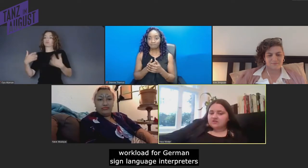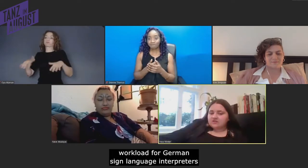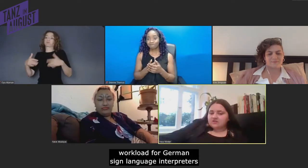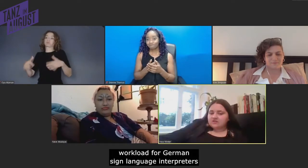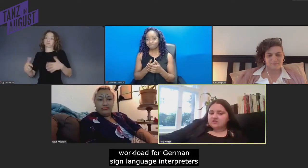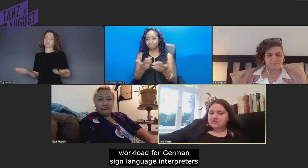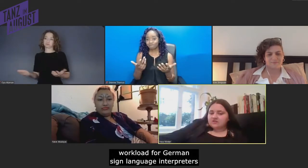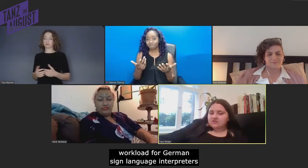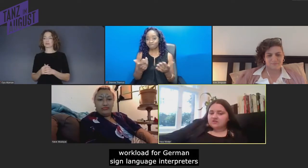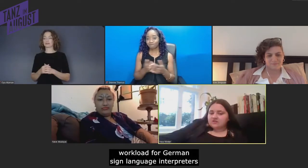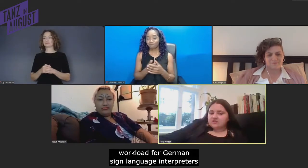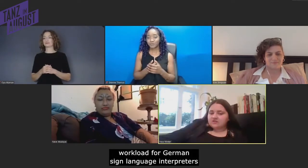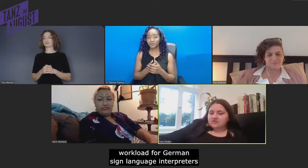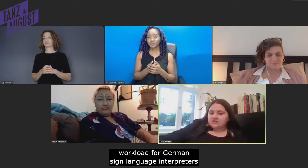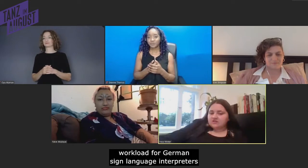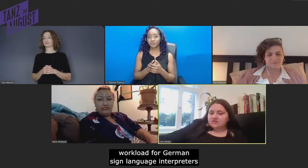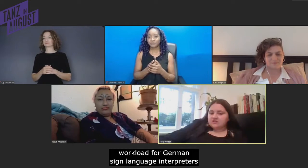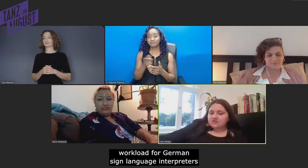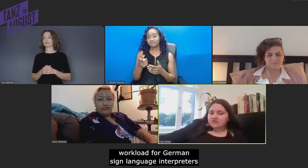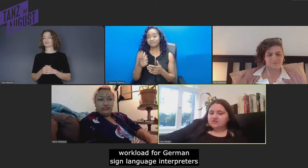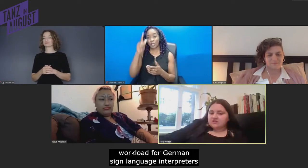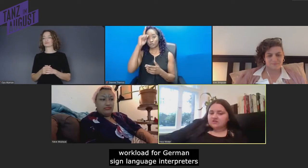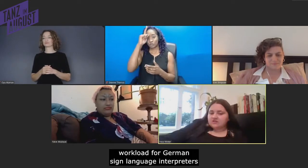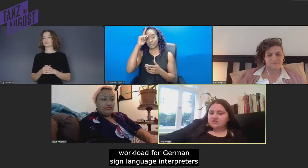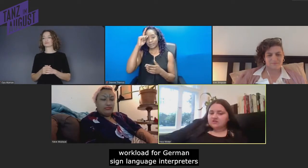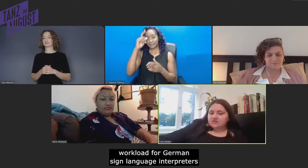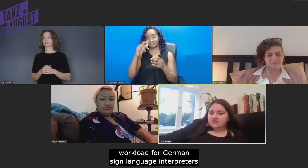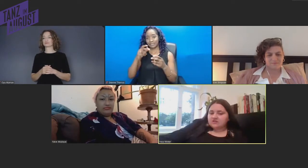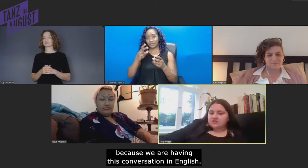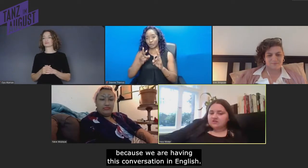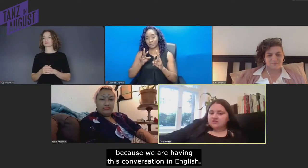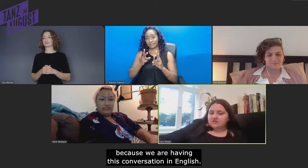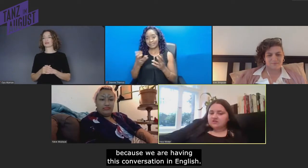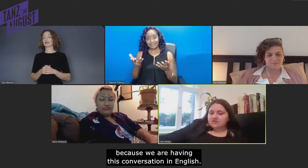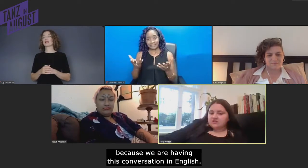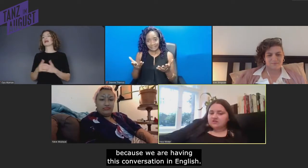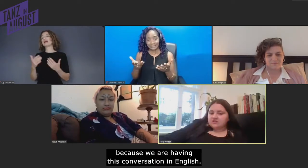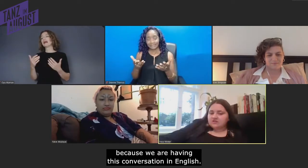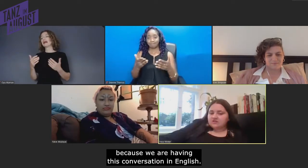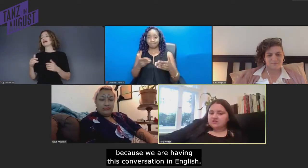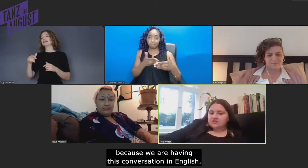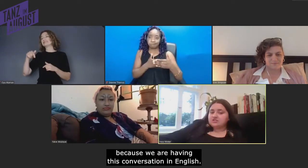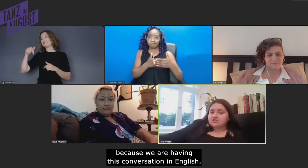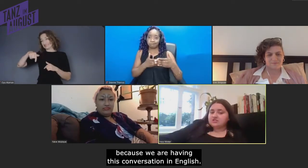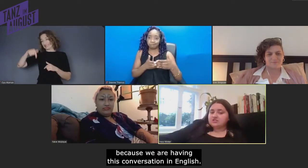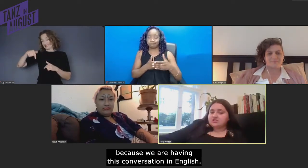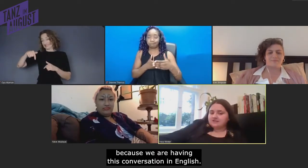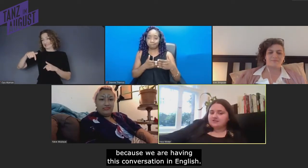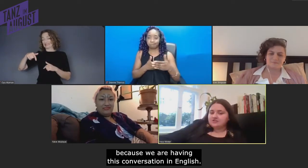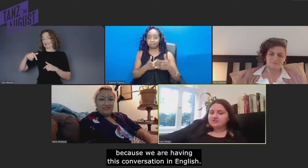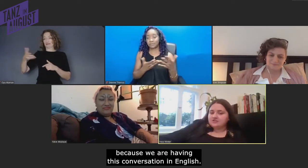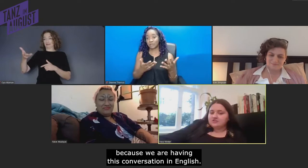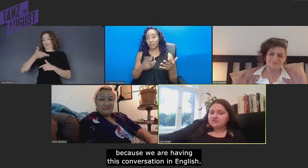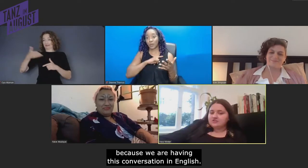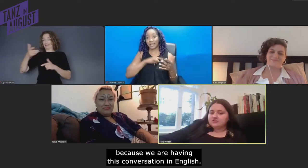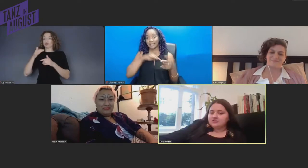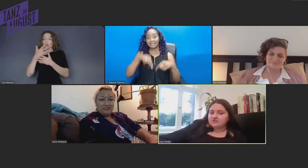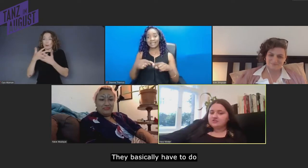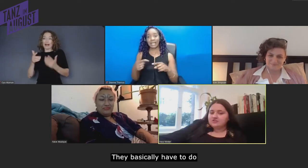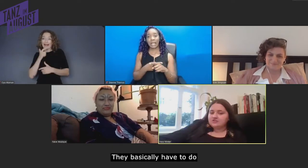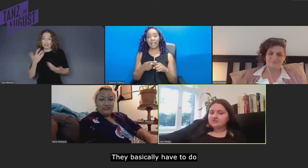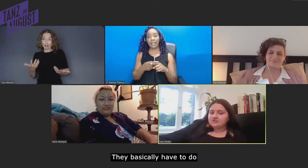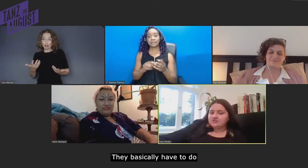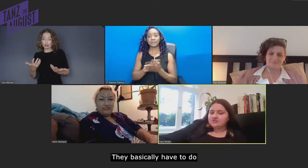workload for German Sign Language interpreters, because we are having this conversation in English. So